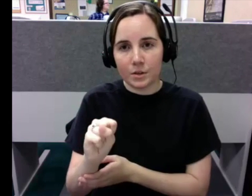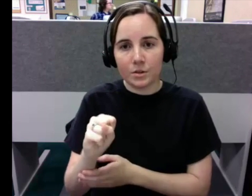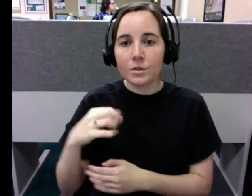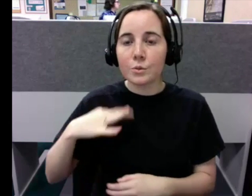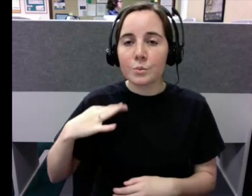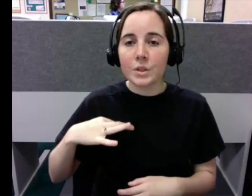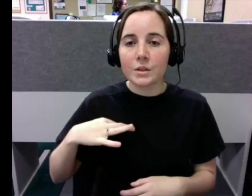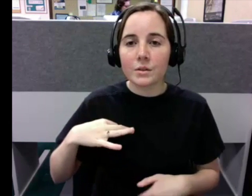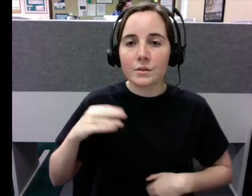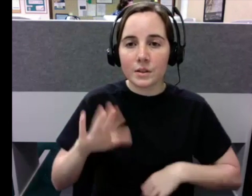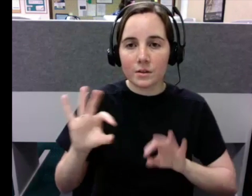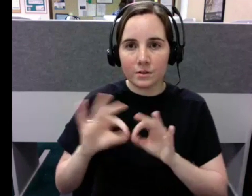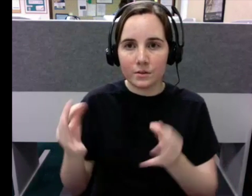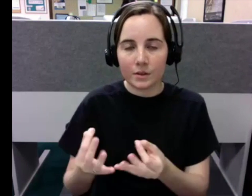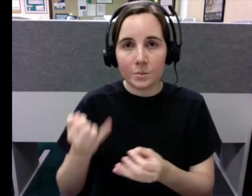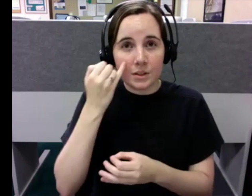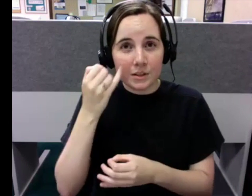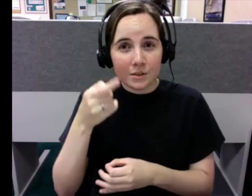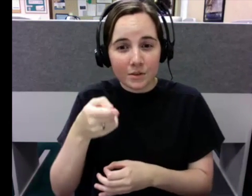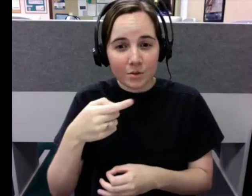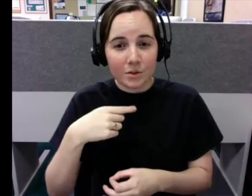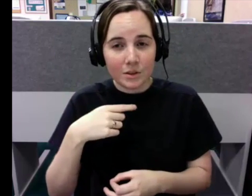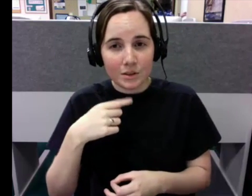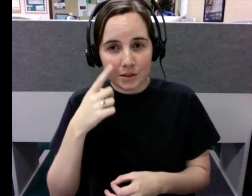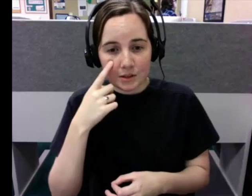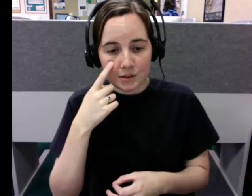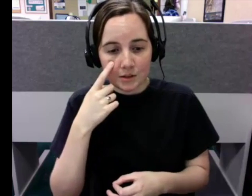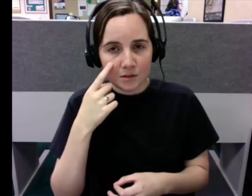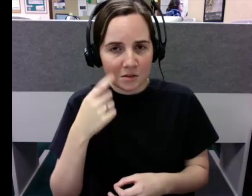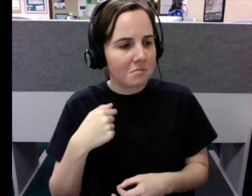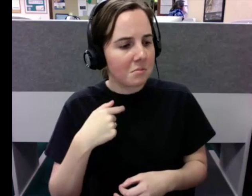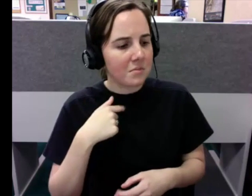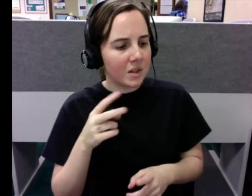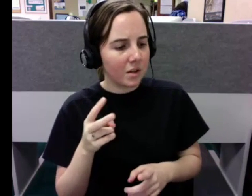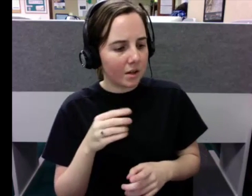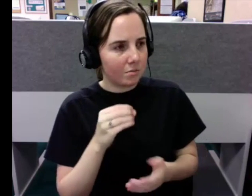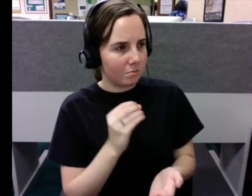benefits, call us to make an appointment to talk with a Social Security representative.